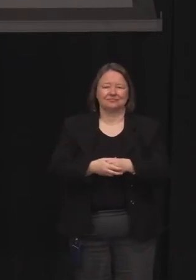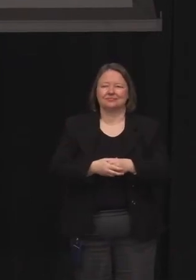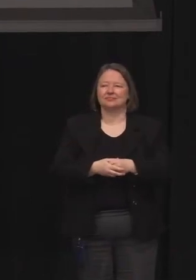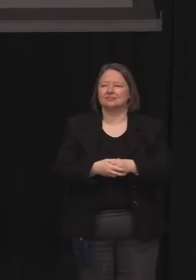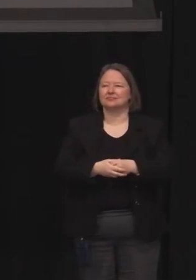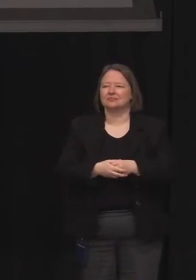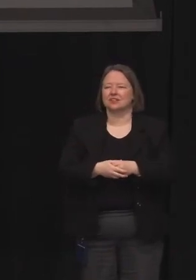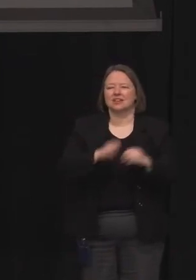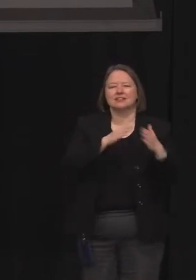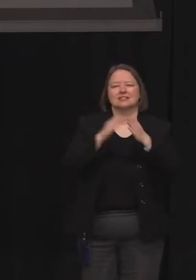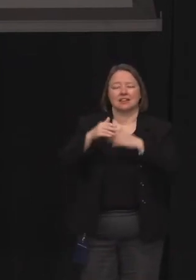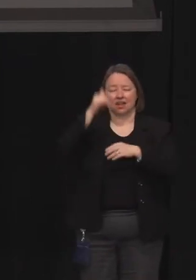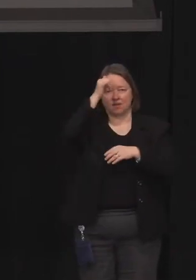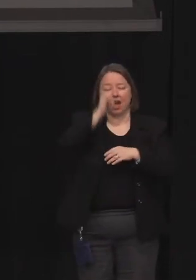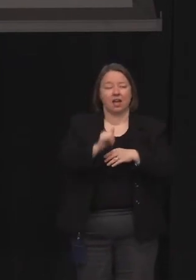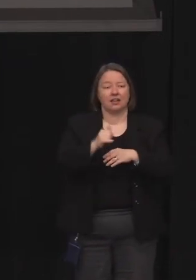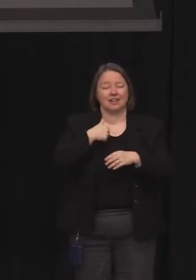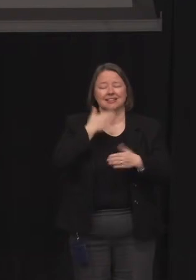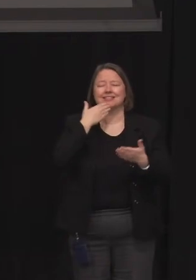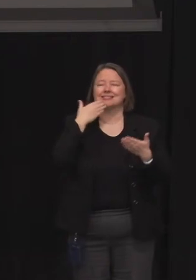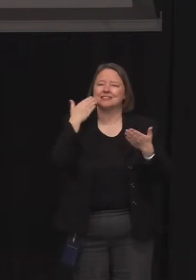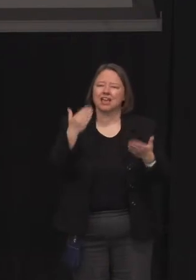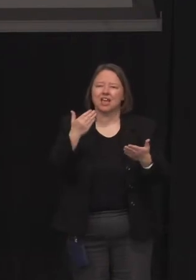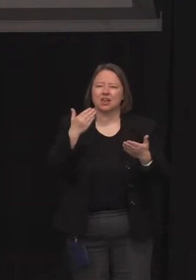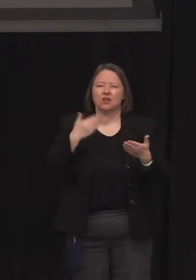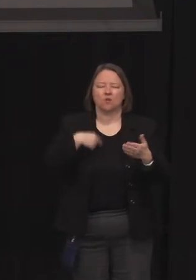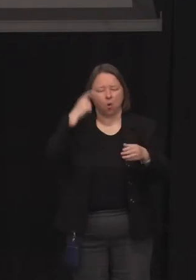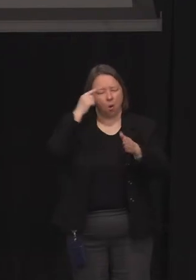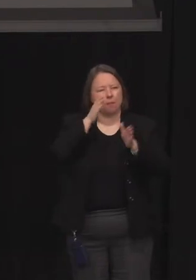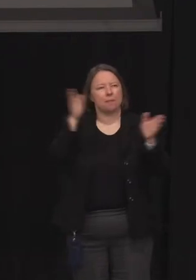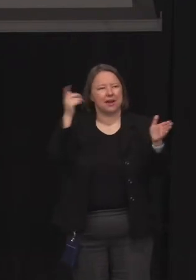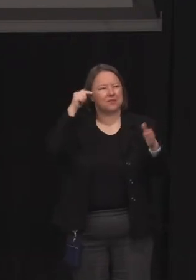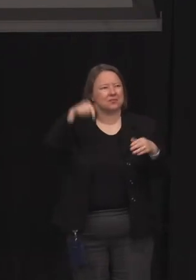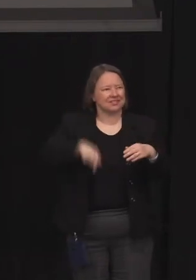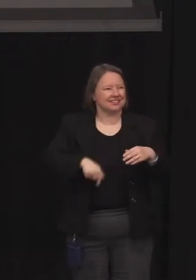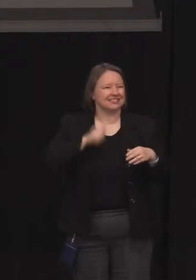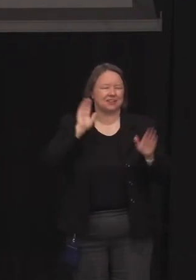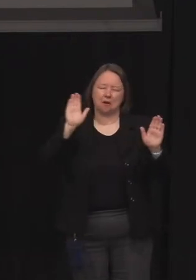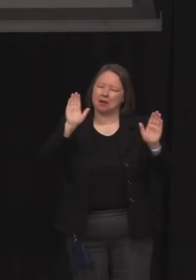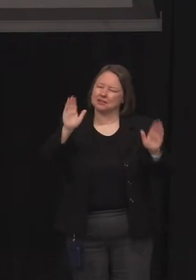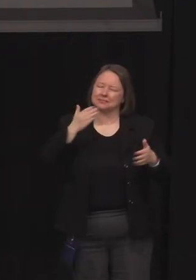to the City of Holland, thank you for being open to this. This is awesome. Thank you.